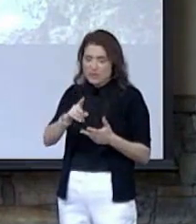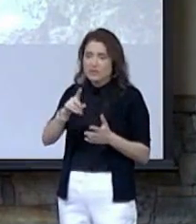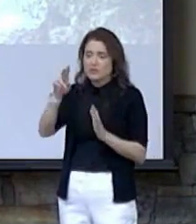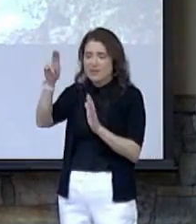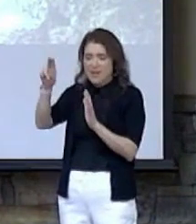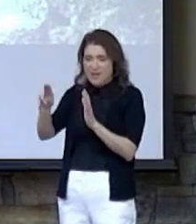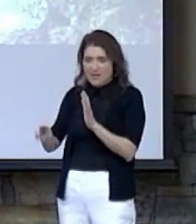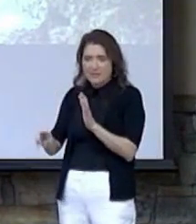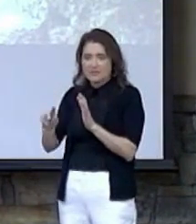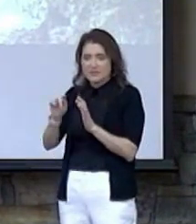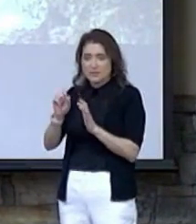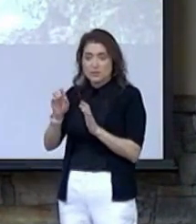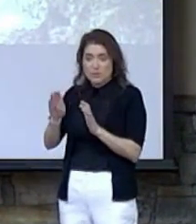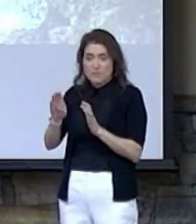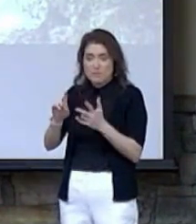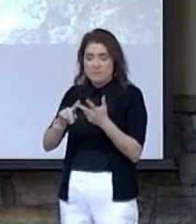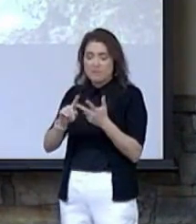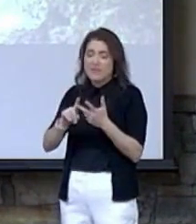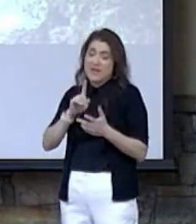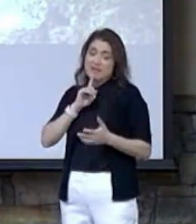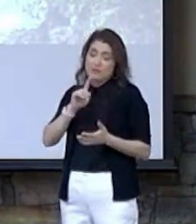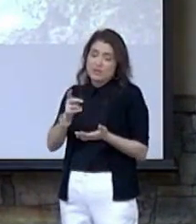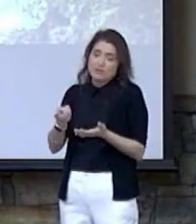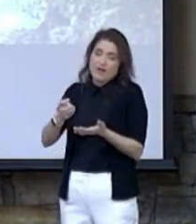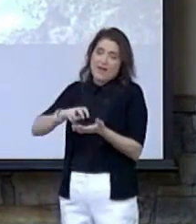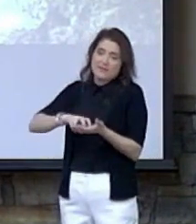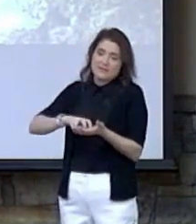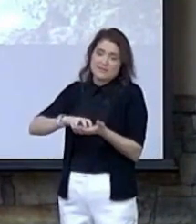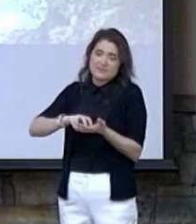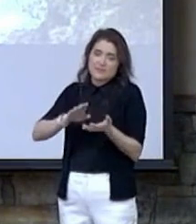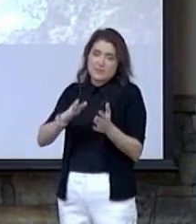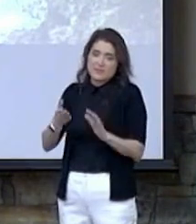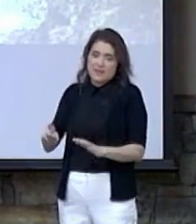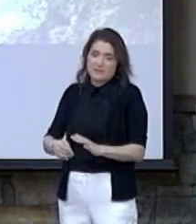tomb, and that he really did rise from the dead.